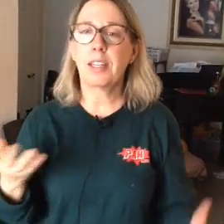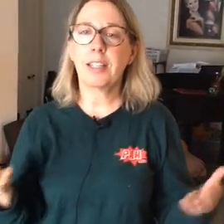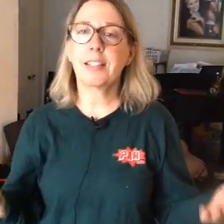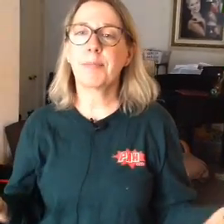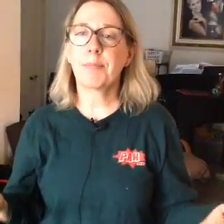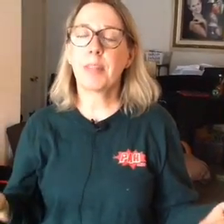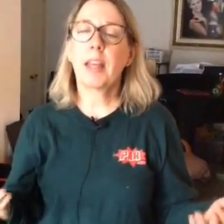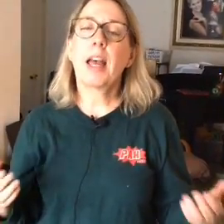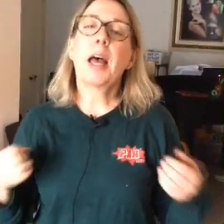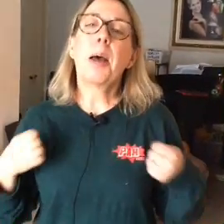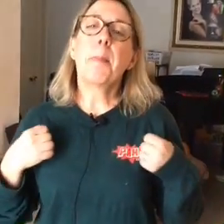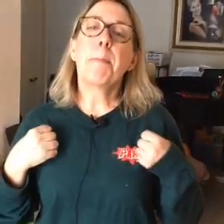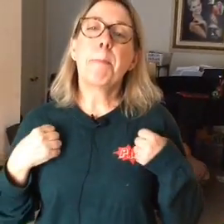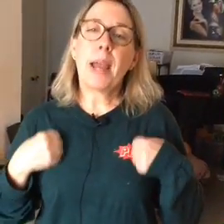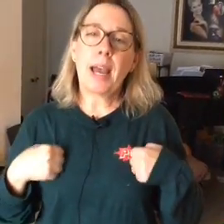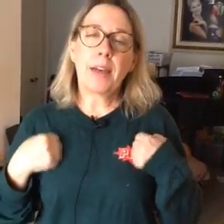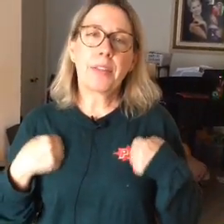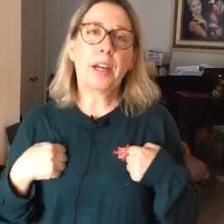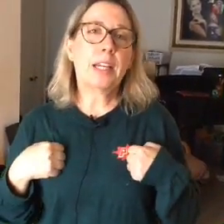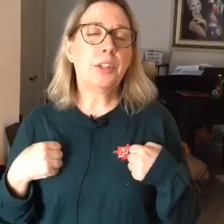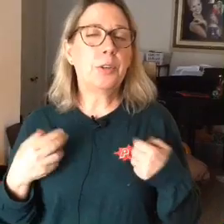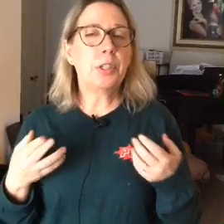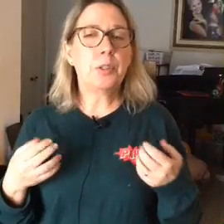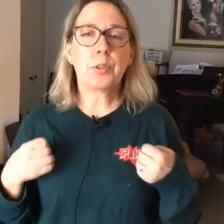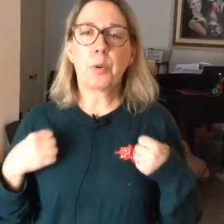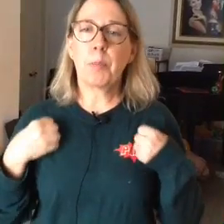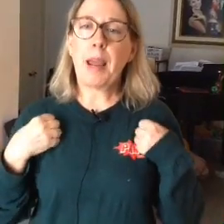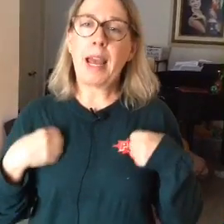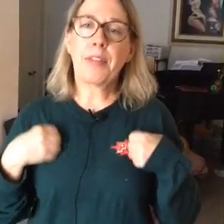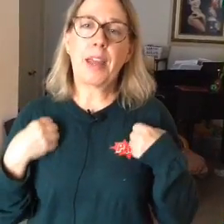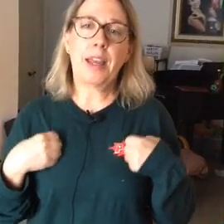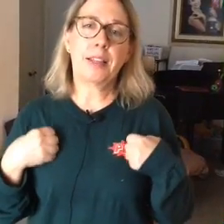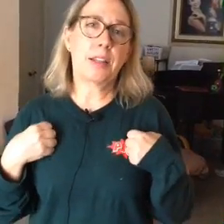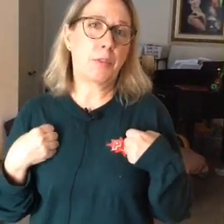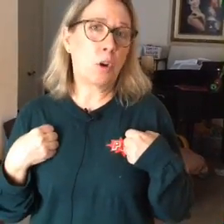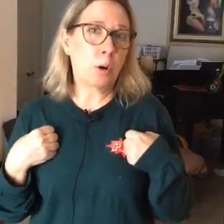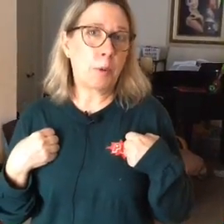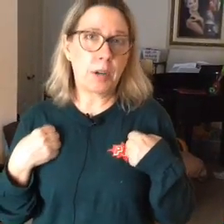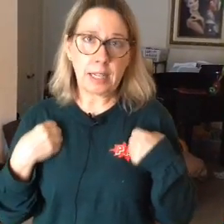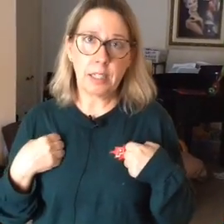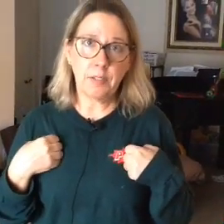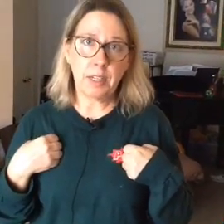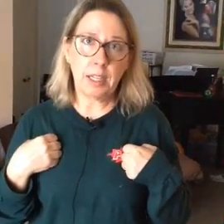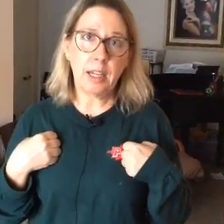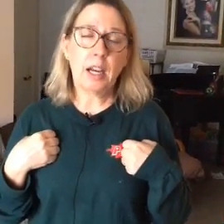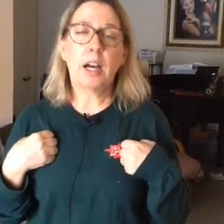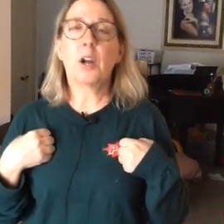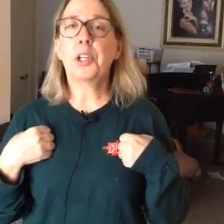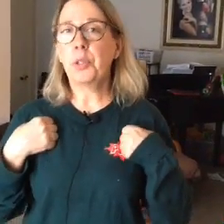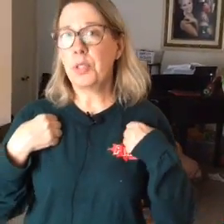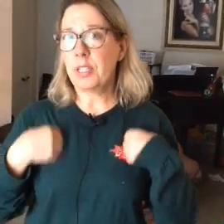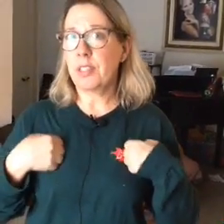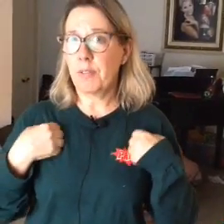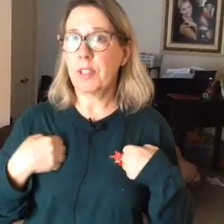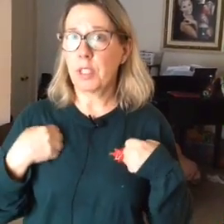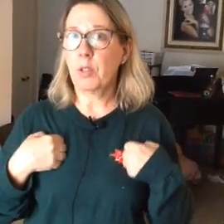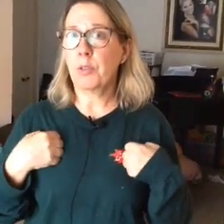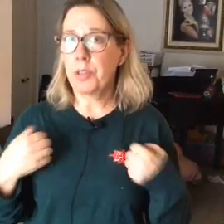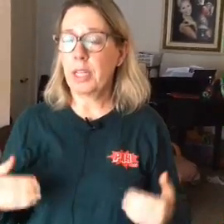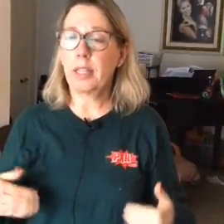things. Bath, again, you can use the word bath as a verb or an activity, or you can use it as the physical thing that